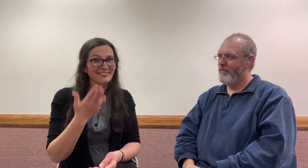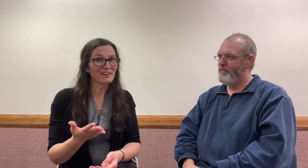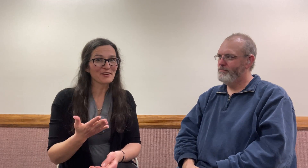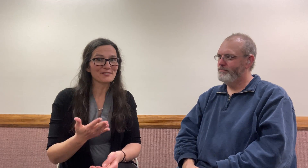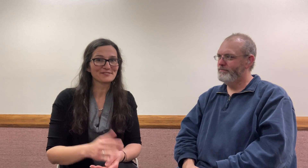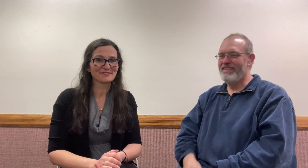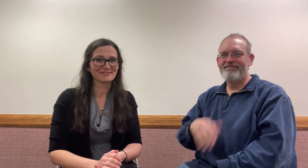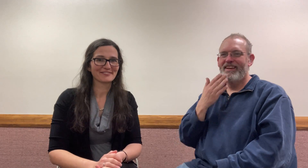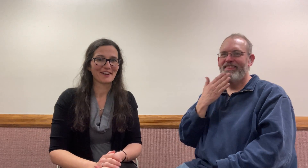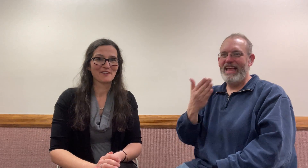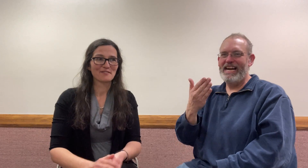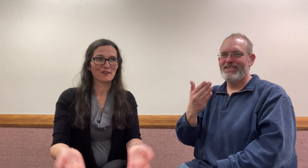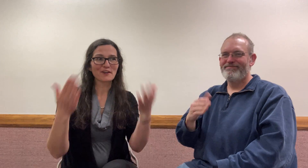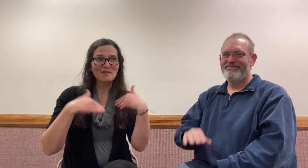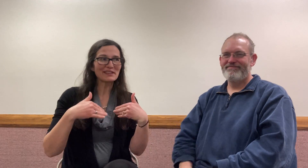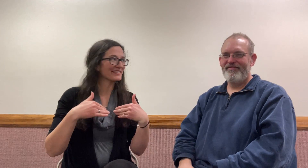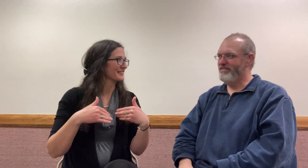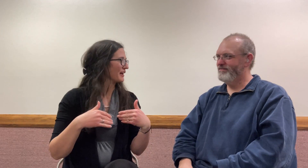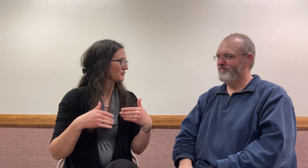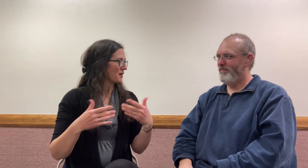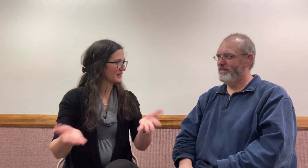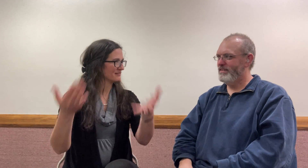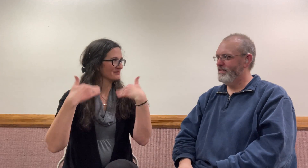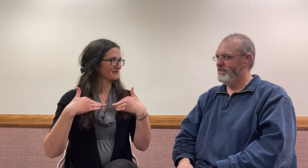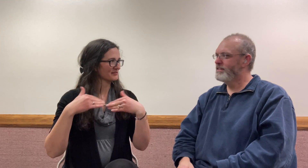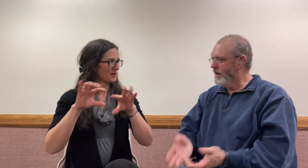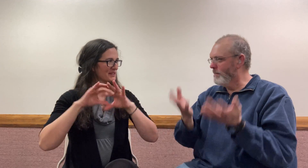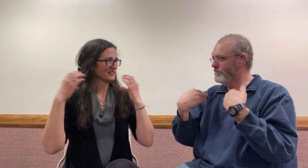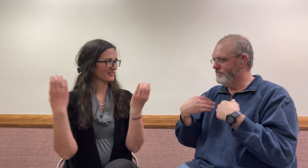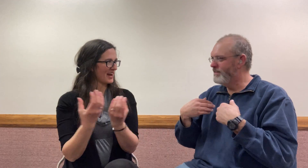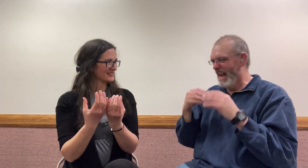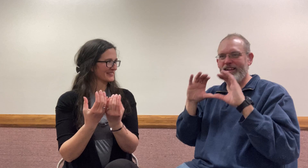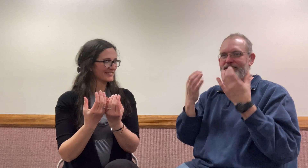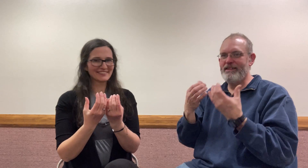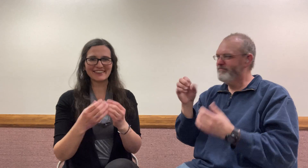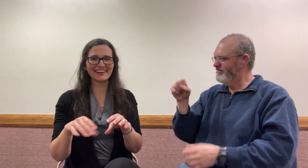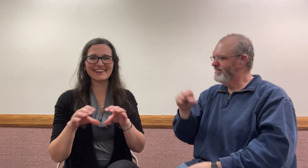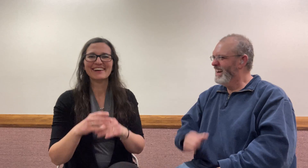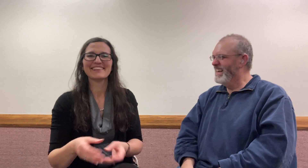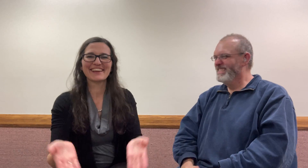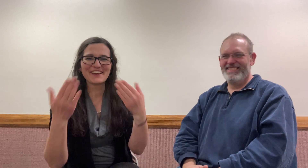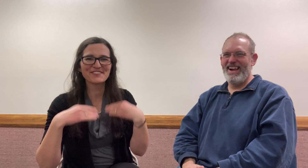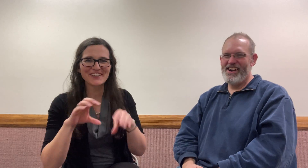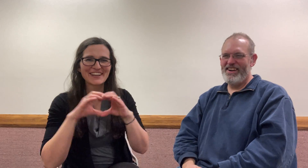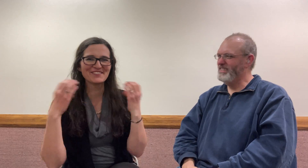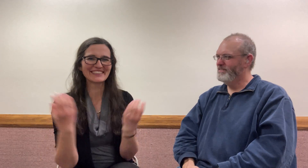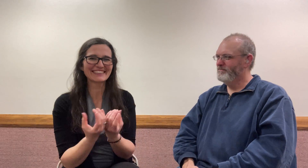thank you for coming to class. Thank